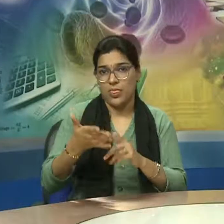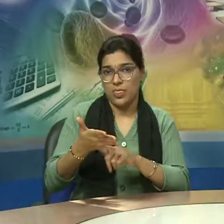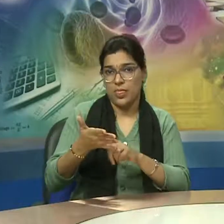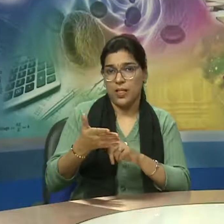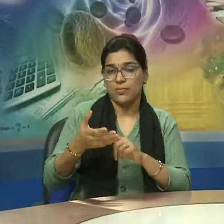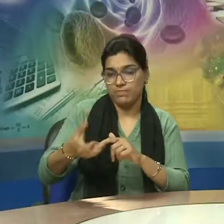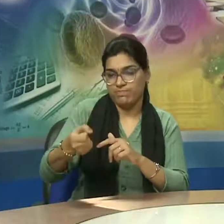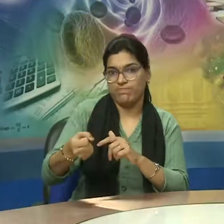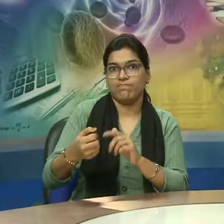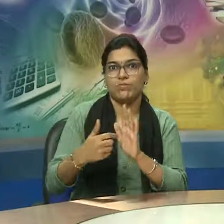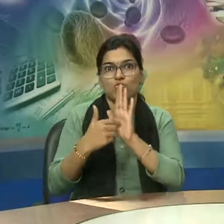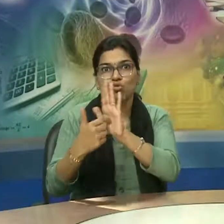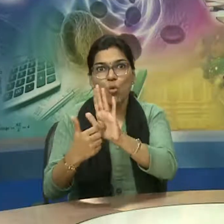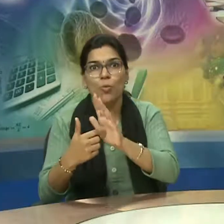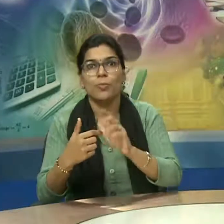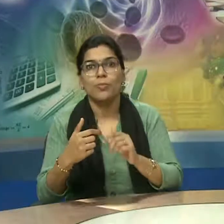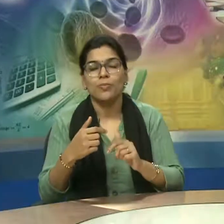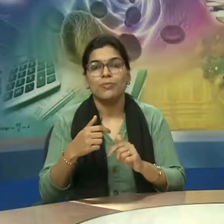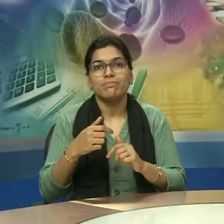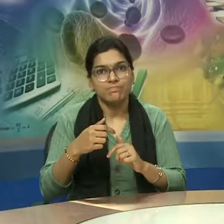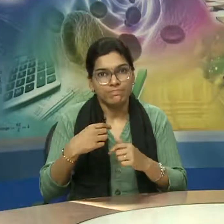On the other hand, G,